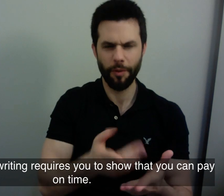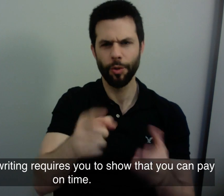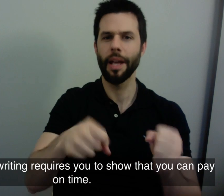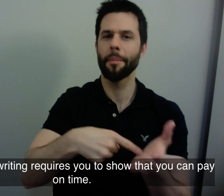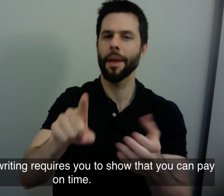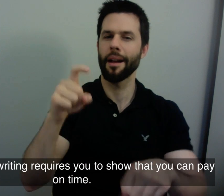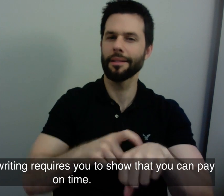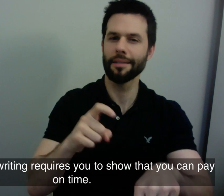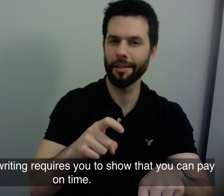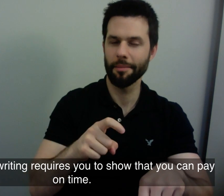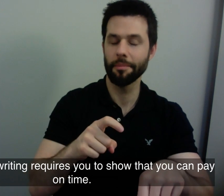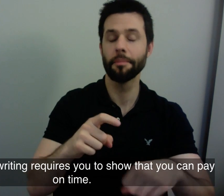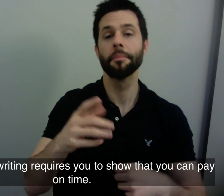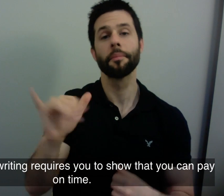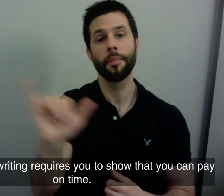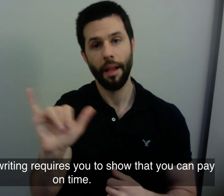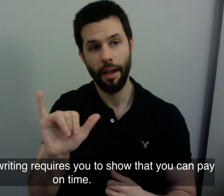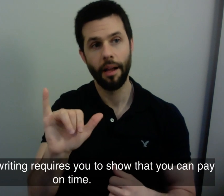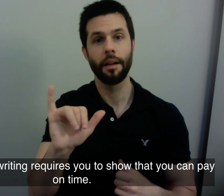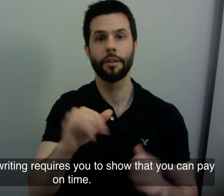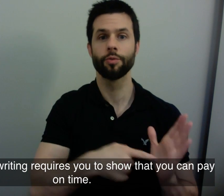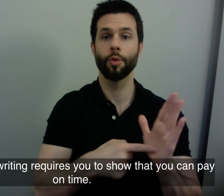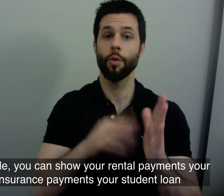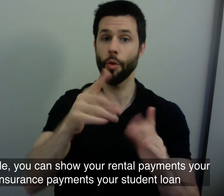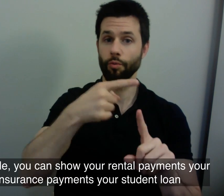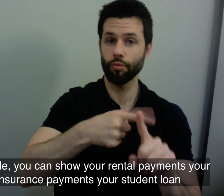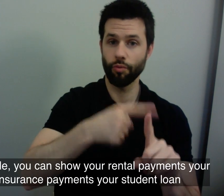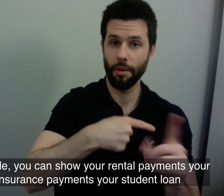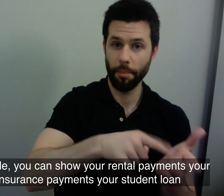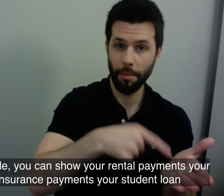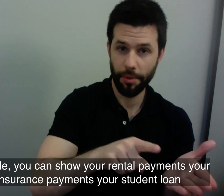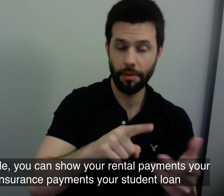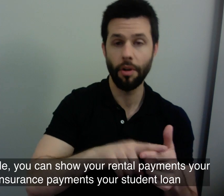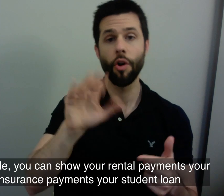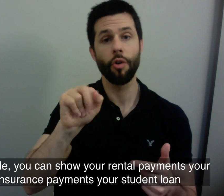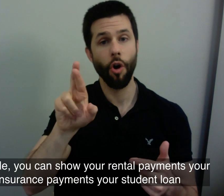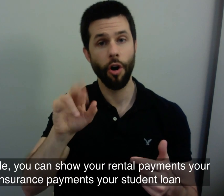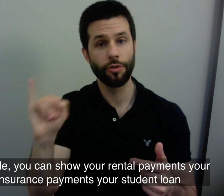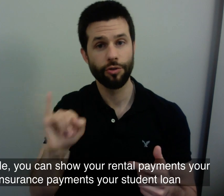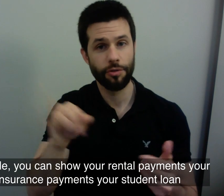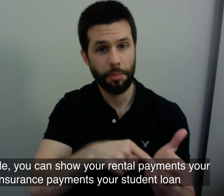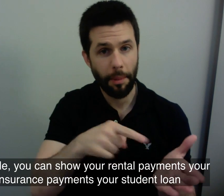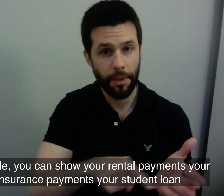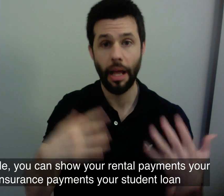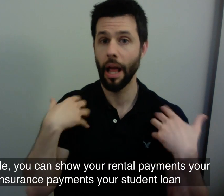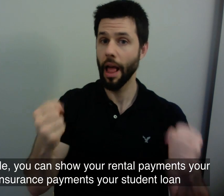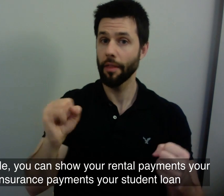Manual underwriting requires you to show that you can pay on time. So for example, you can show your rental